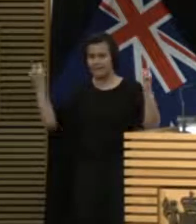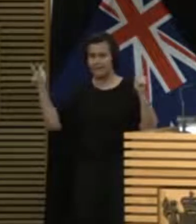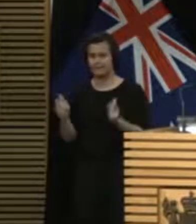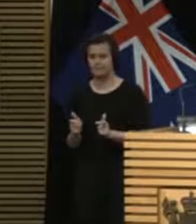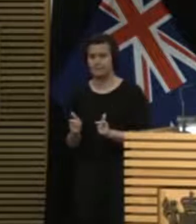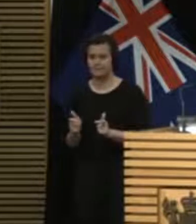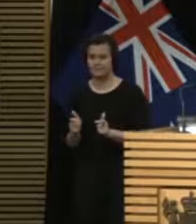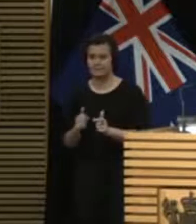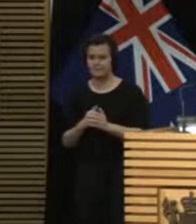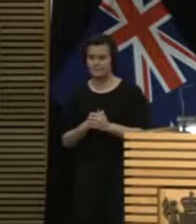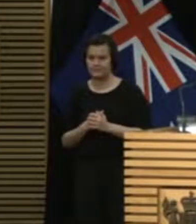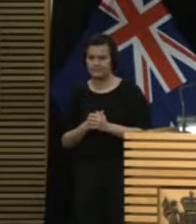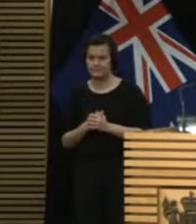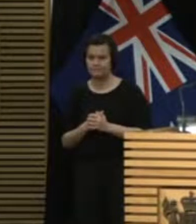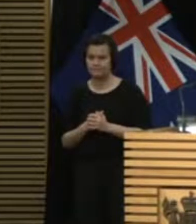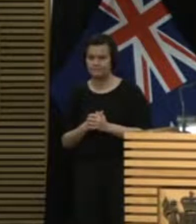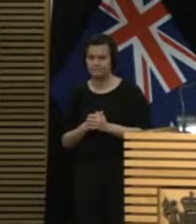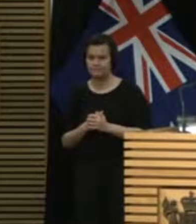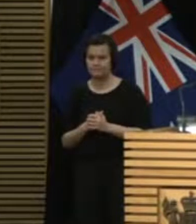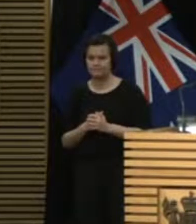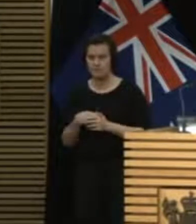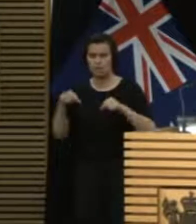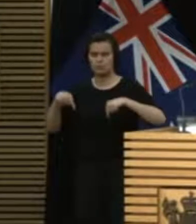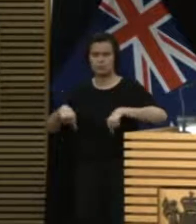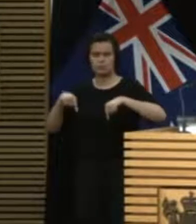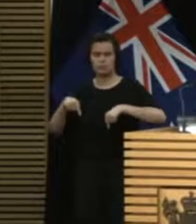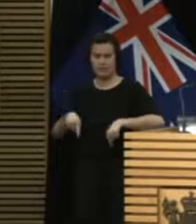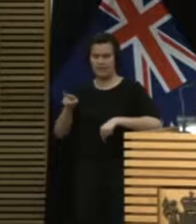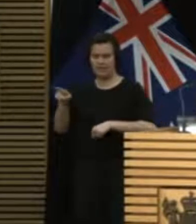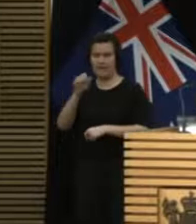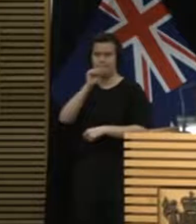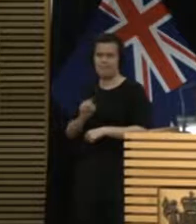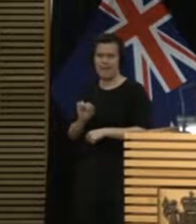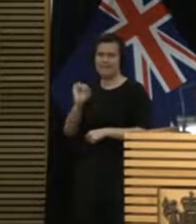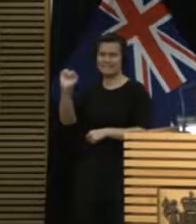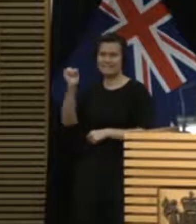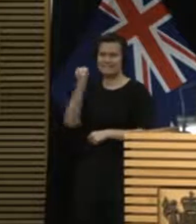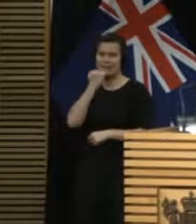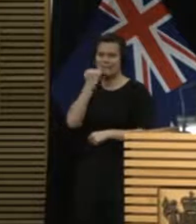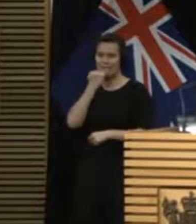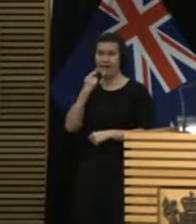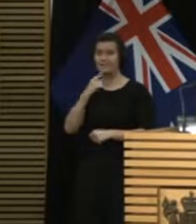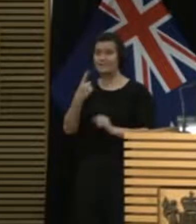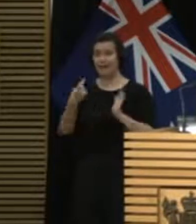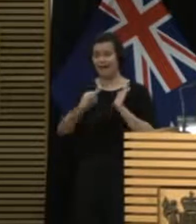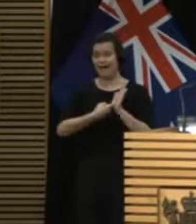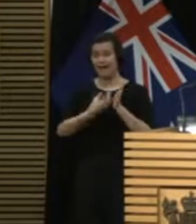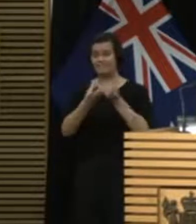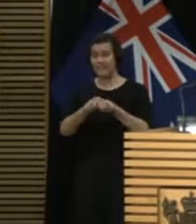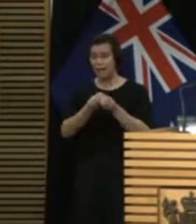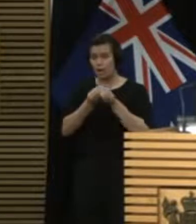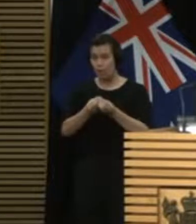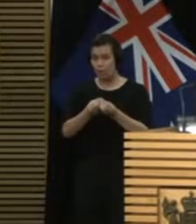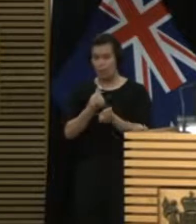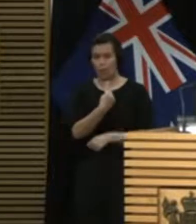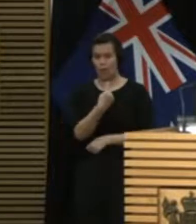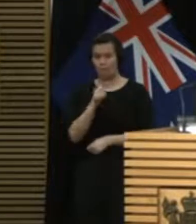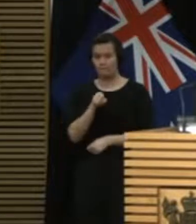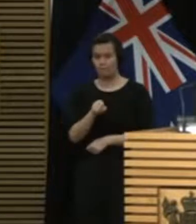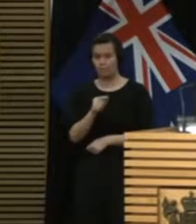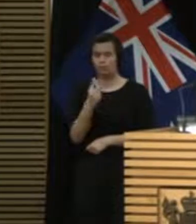of the actual case numbers, and so his model today suggests that it's between 1.2 and 1.3 still, which it's been for the last couple of weeks.